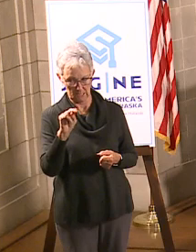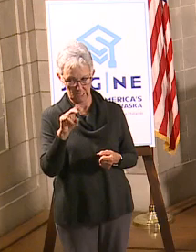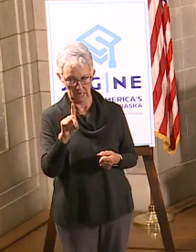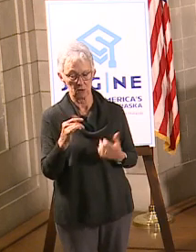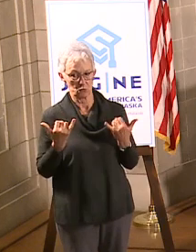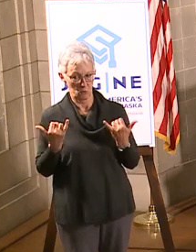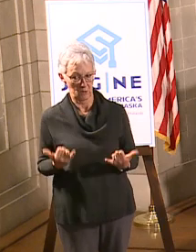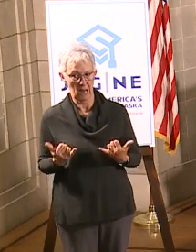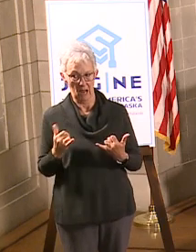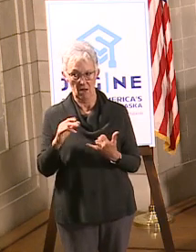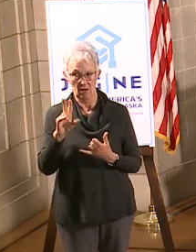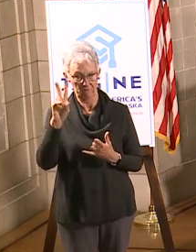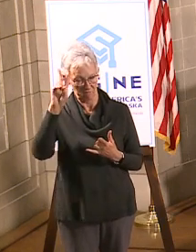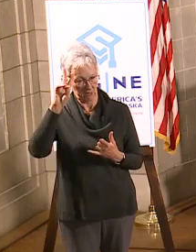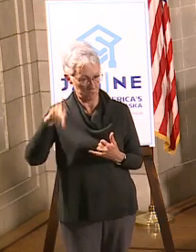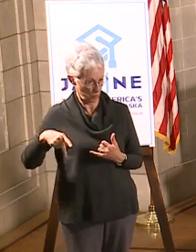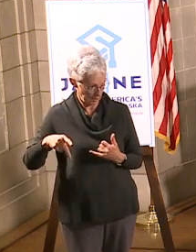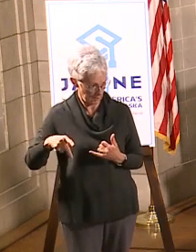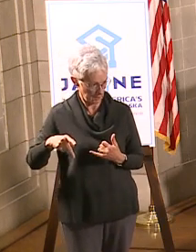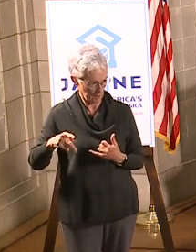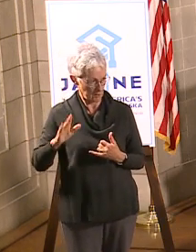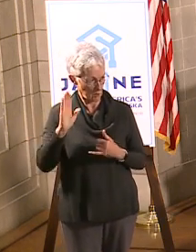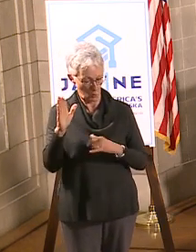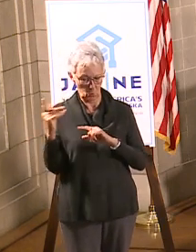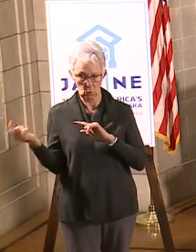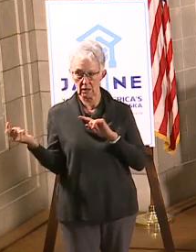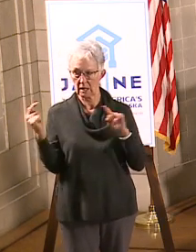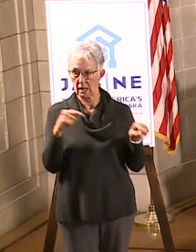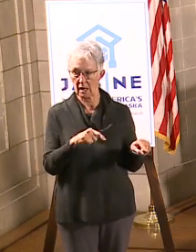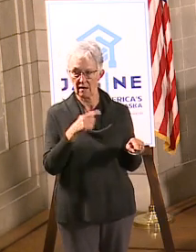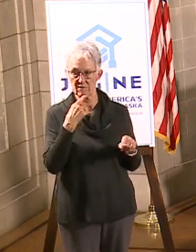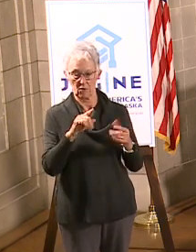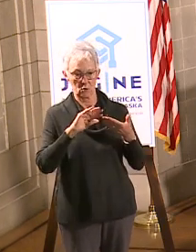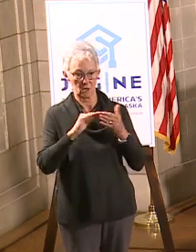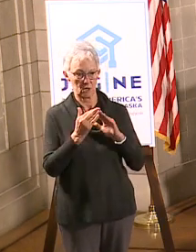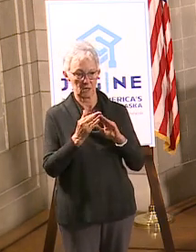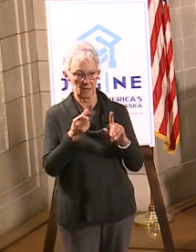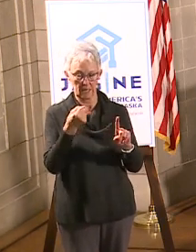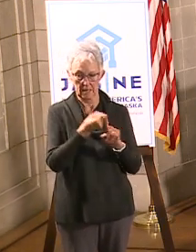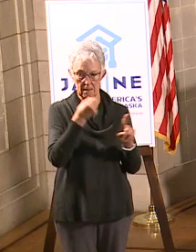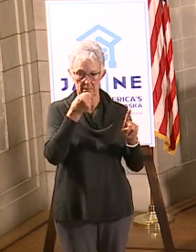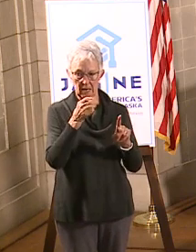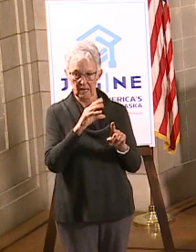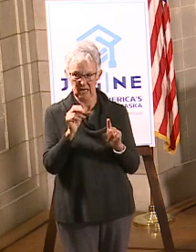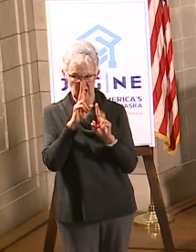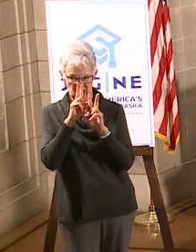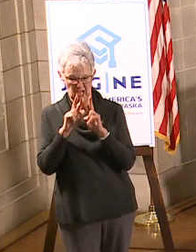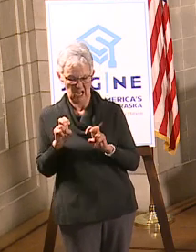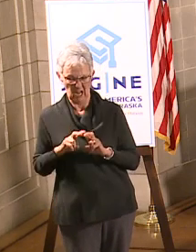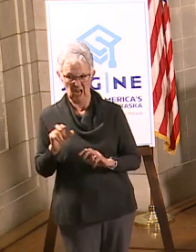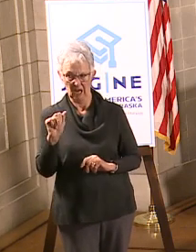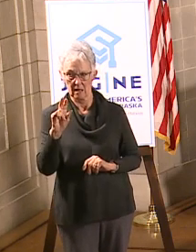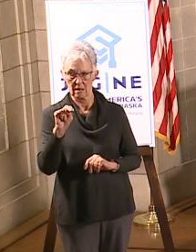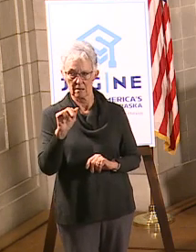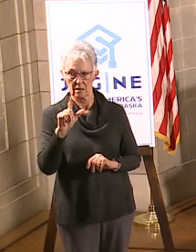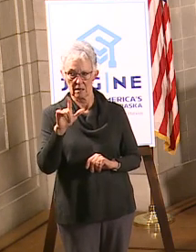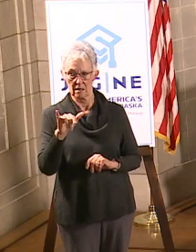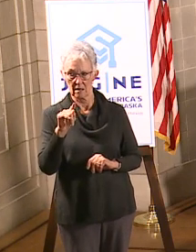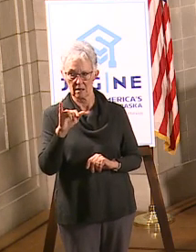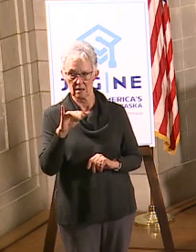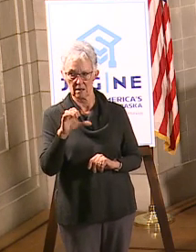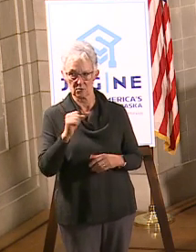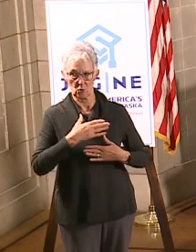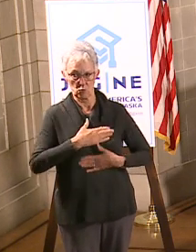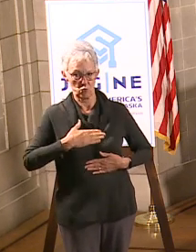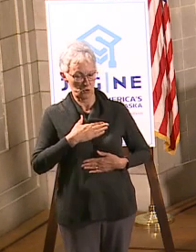President, the Senior Vice President, I got your title here, for Community Impact and Analytics. So we appreciate, Matt, you being here to